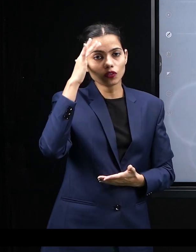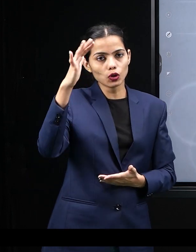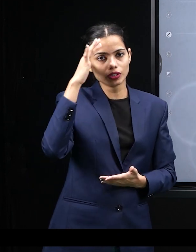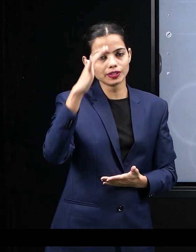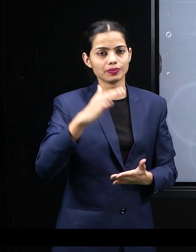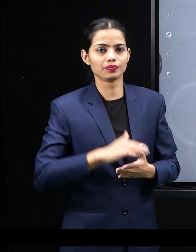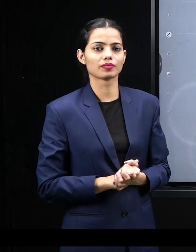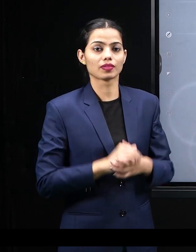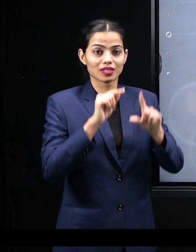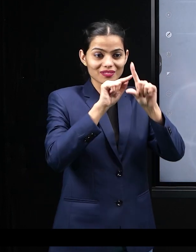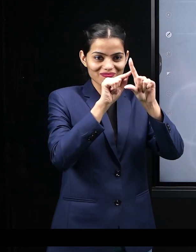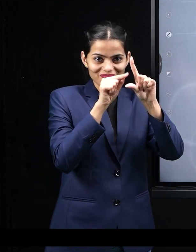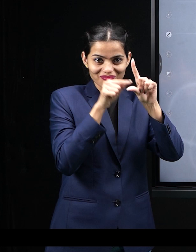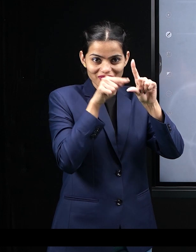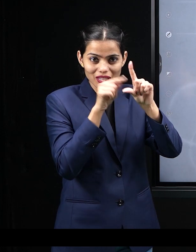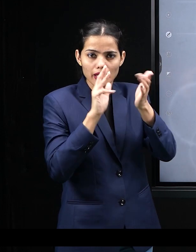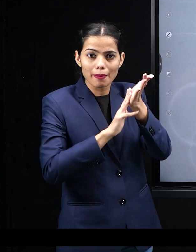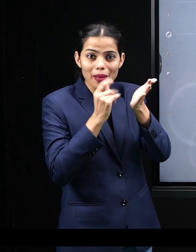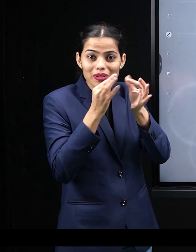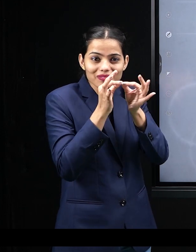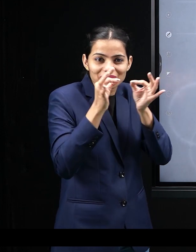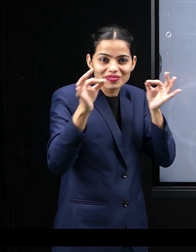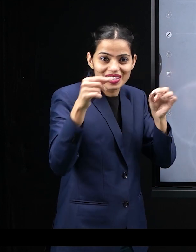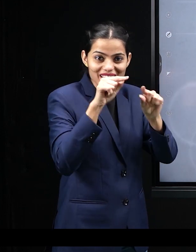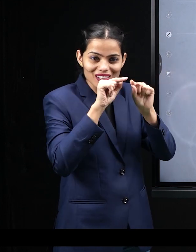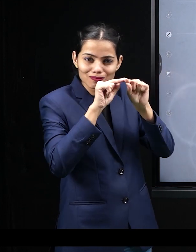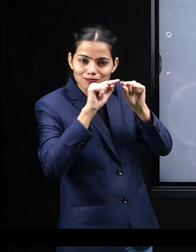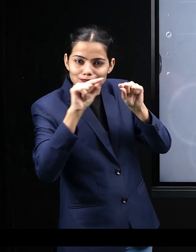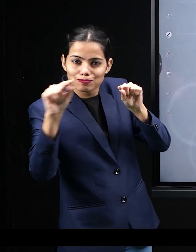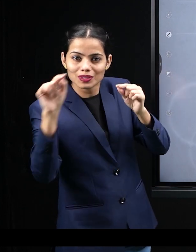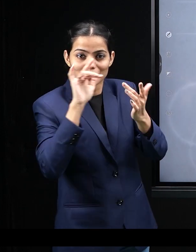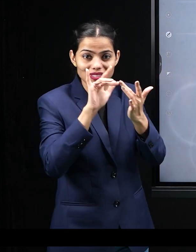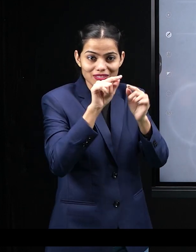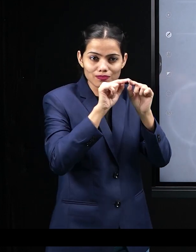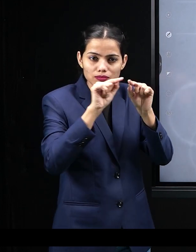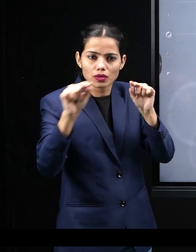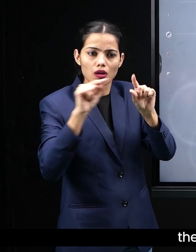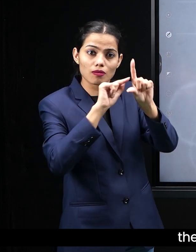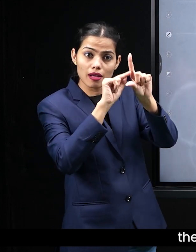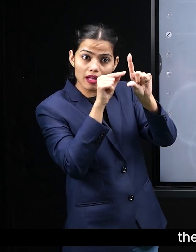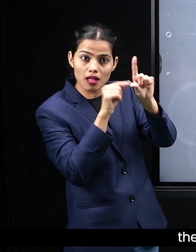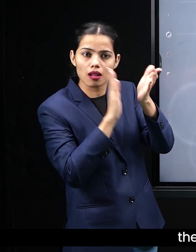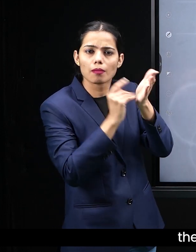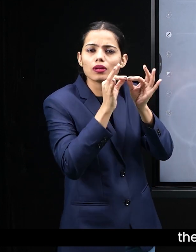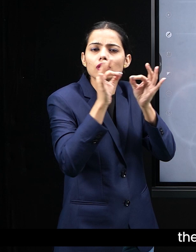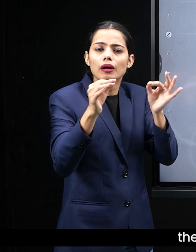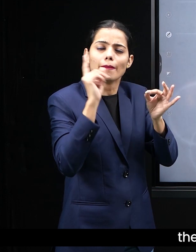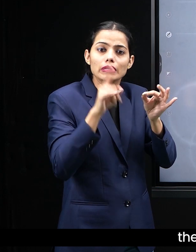Theorem. The angle subtended by an arc at the center is twice the angle subtended by